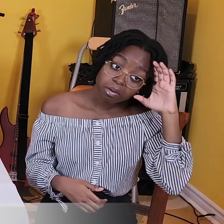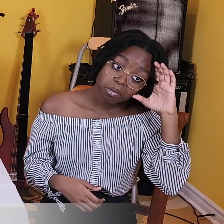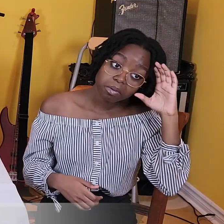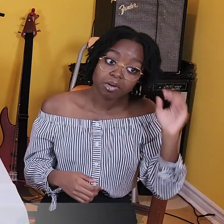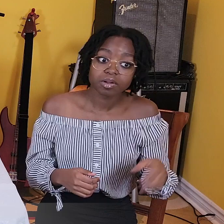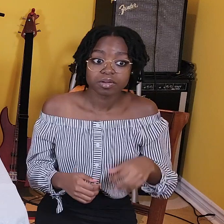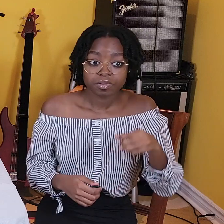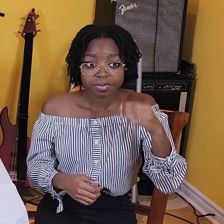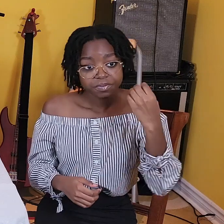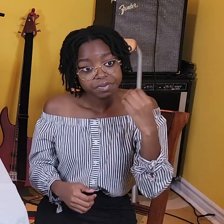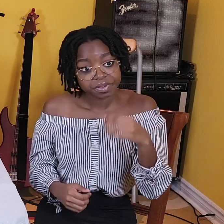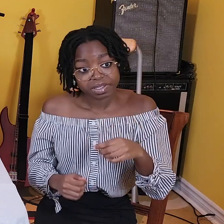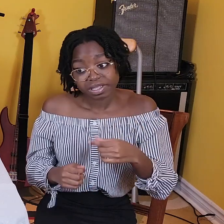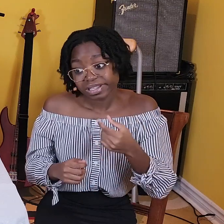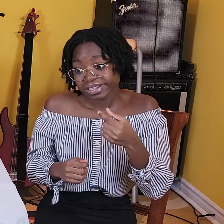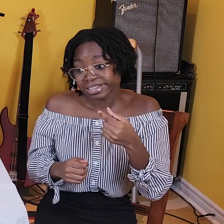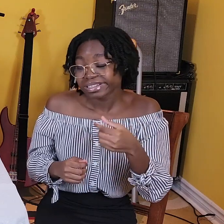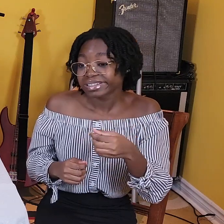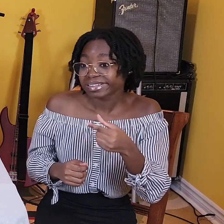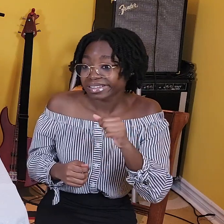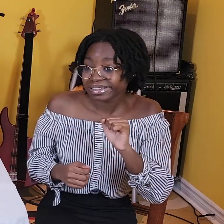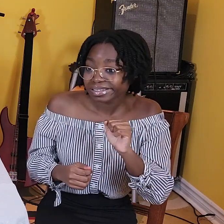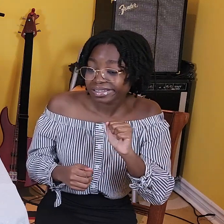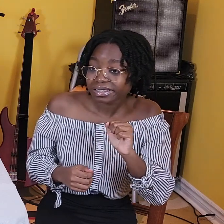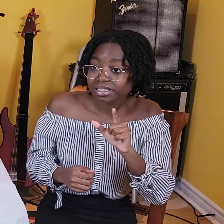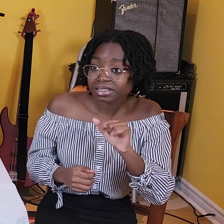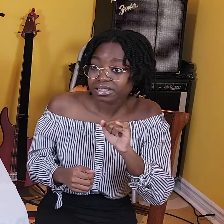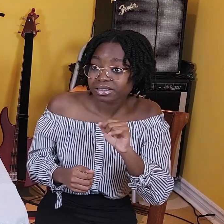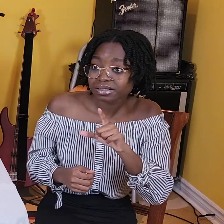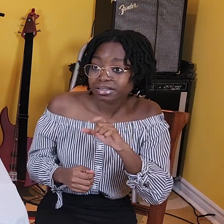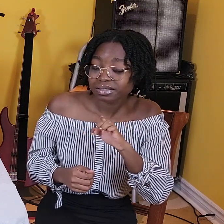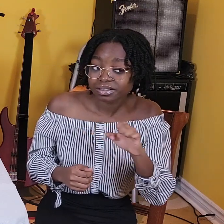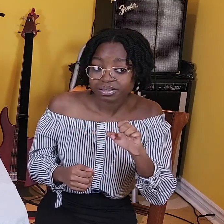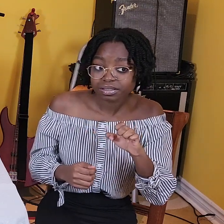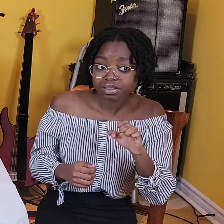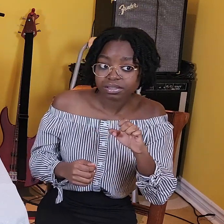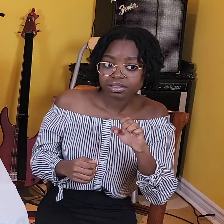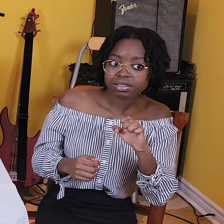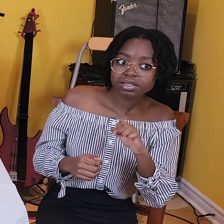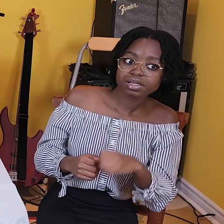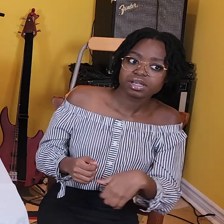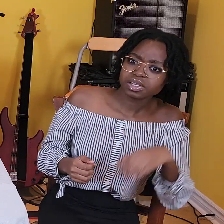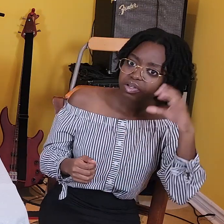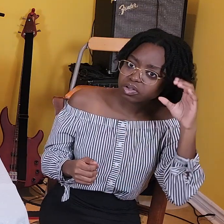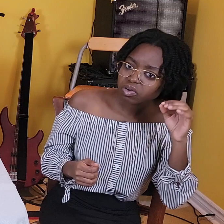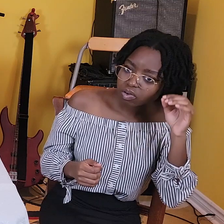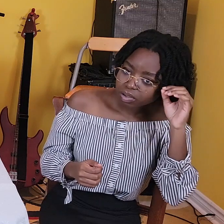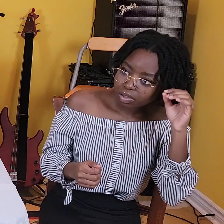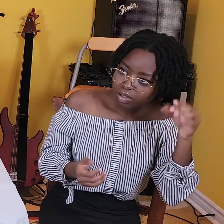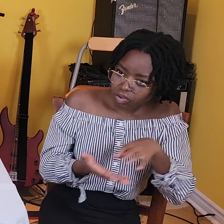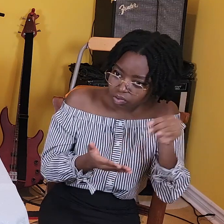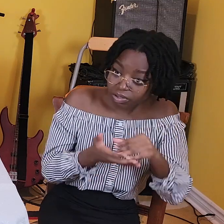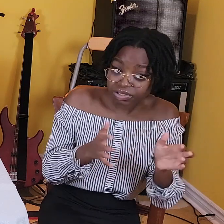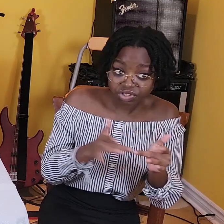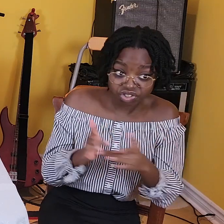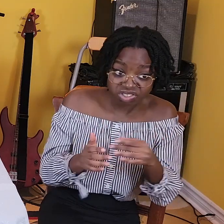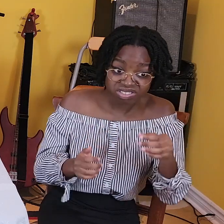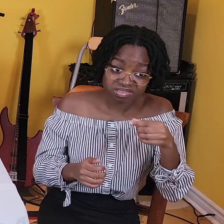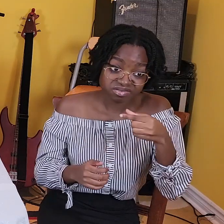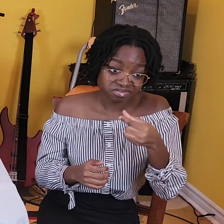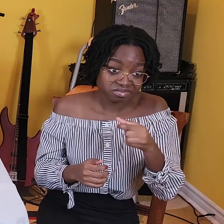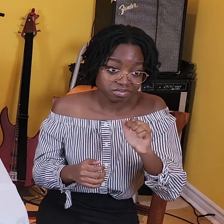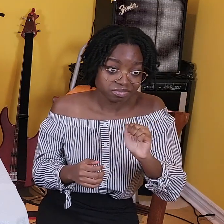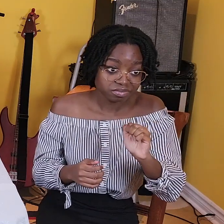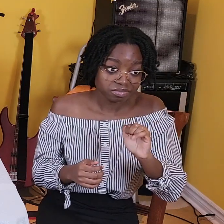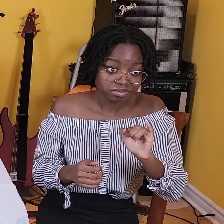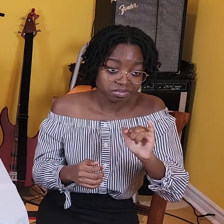man were a Galilean. And as soon as he knew that he belonged to Herod's jurisdiction, he sent him to Herod, who was also in Jerusalem